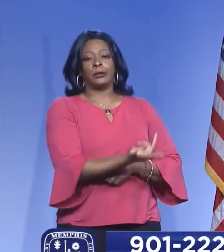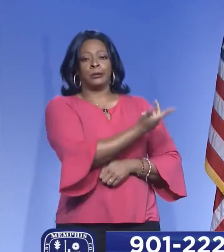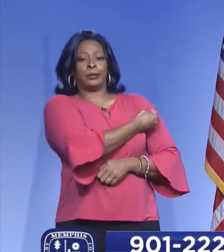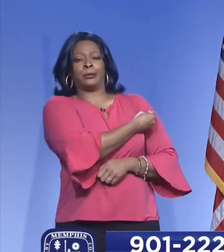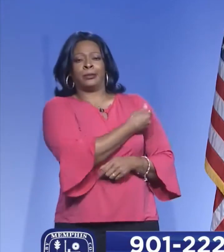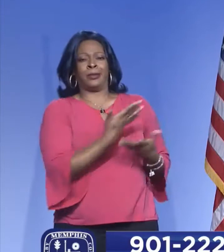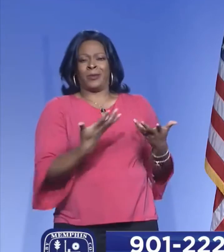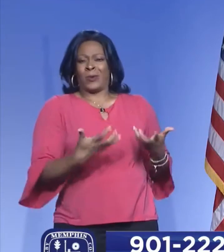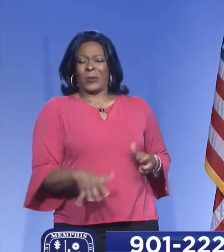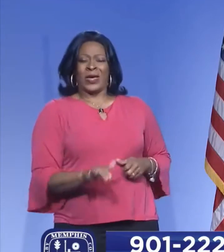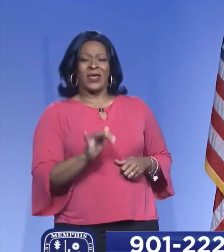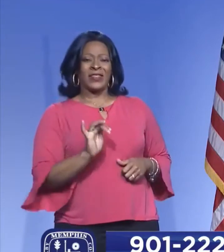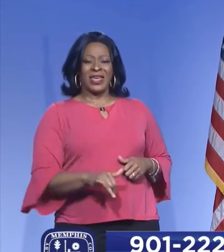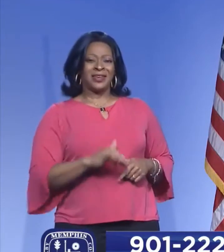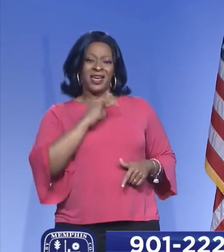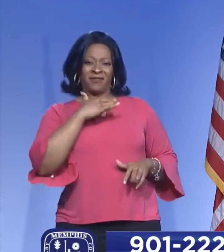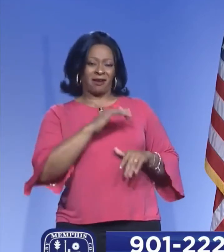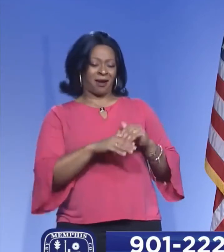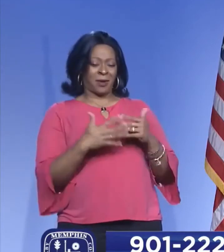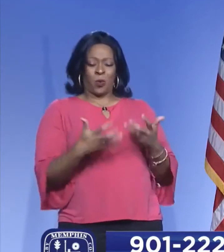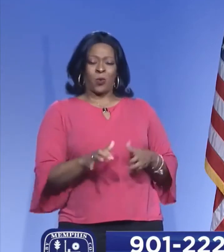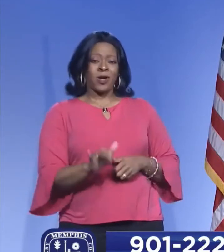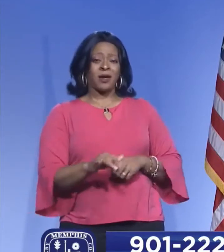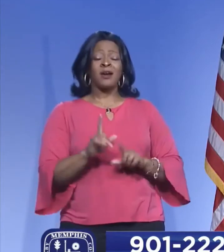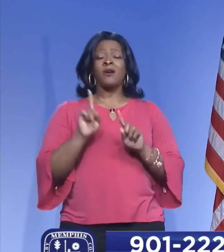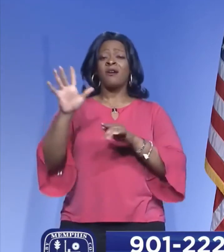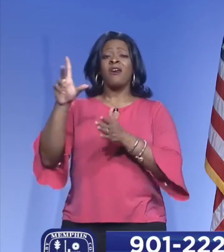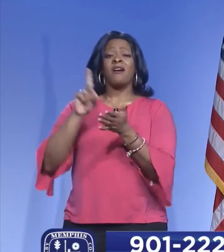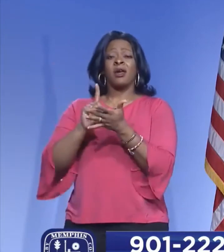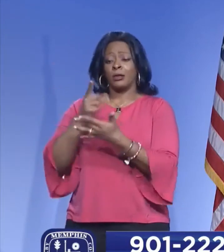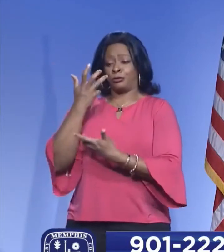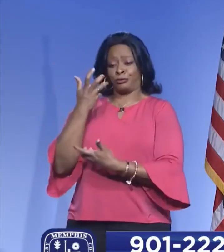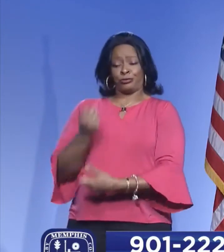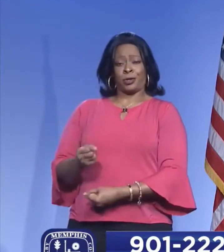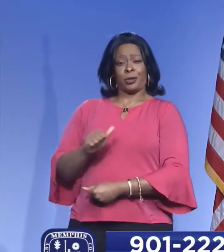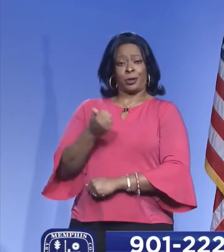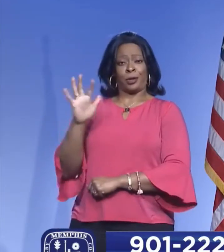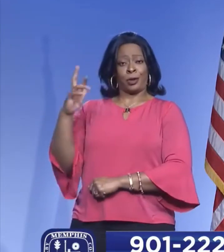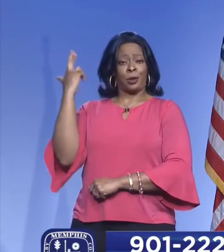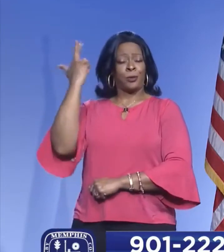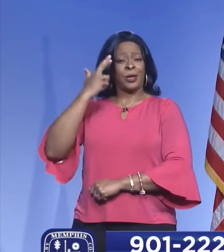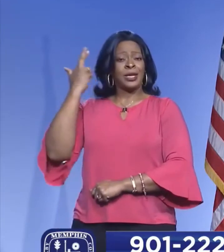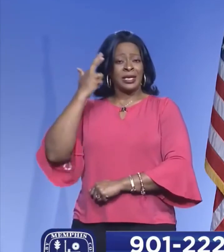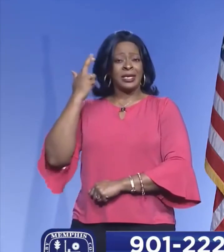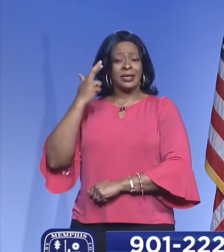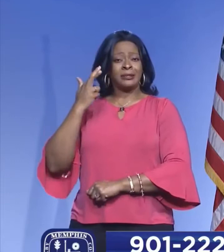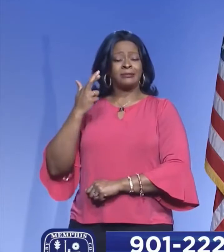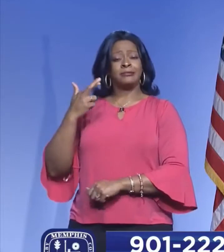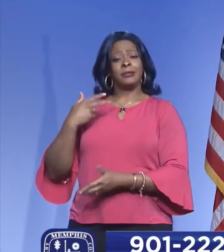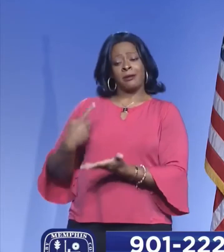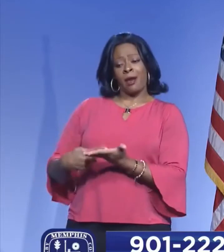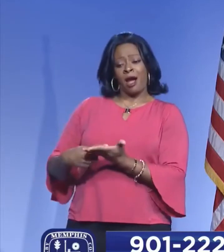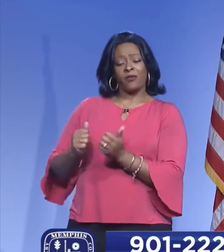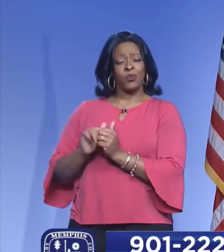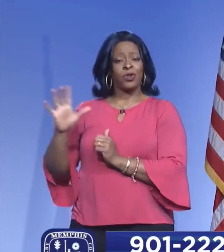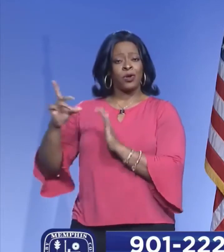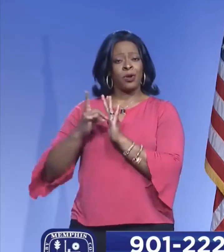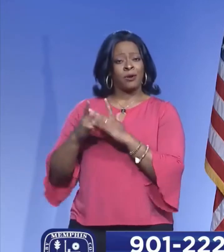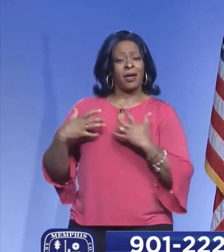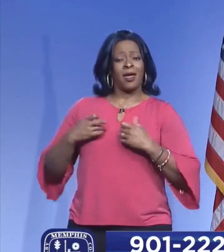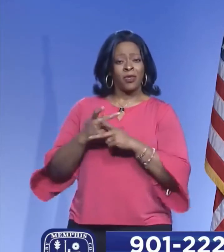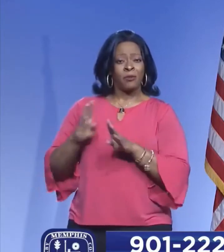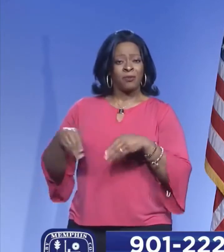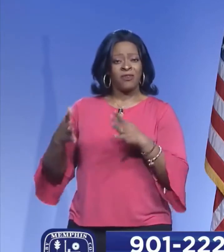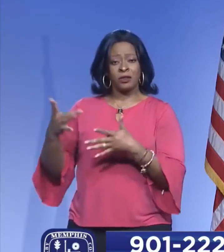their arm. That may not be their desire. But when they go to their doctor for other reasons, and can have a conversation with the healthcare provider that